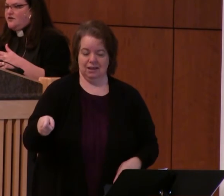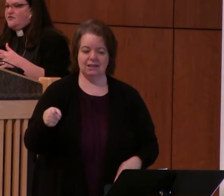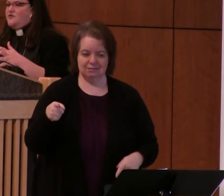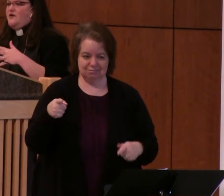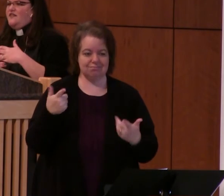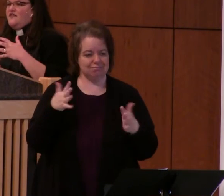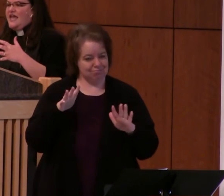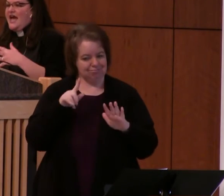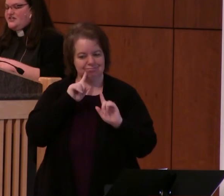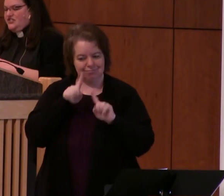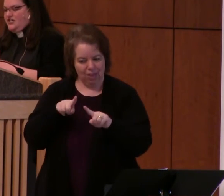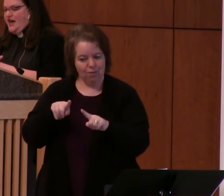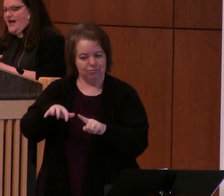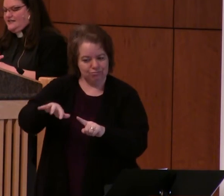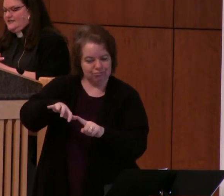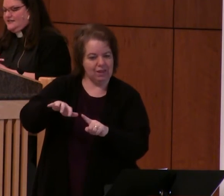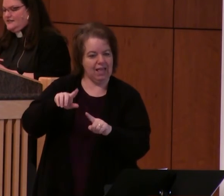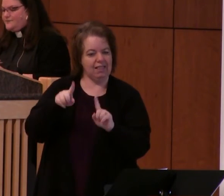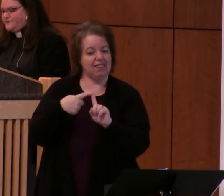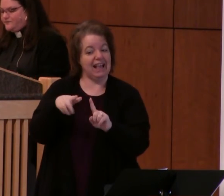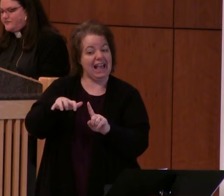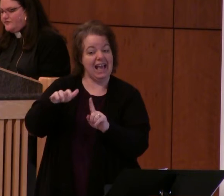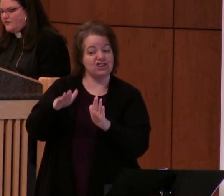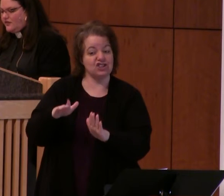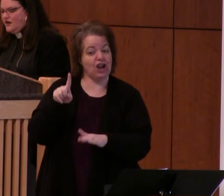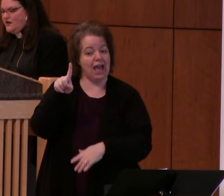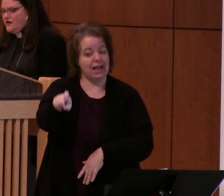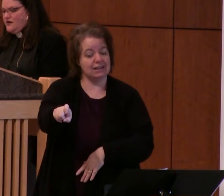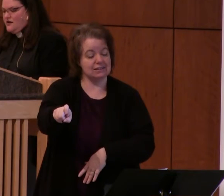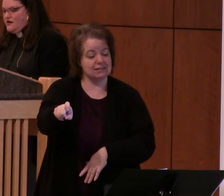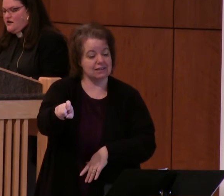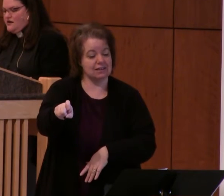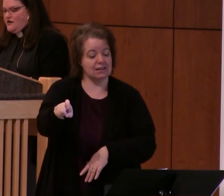their order through, and then the cashier asks,